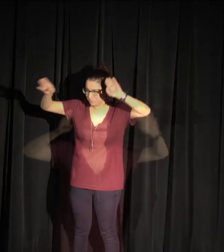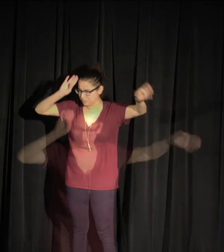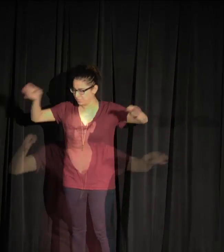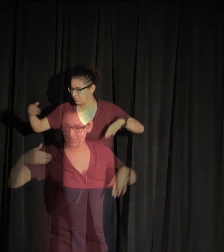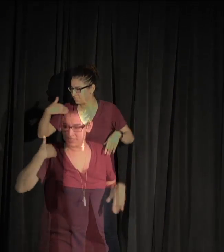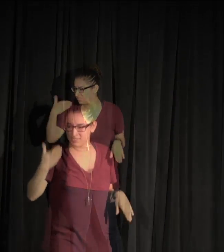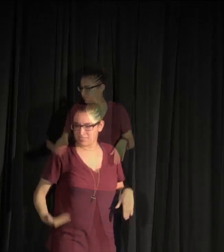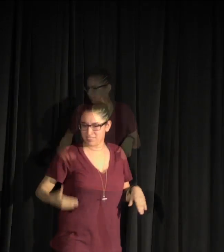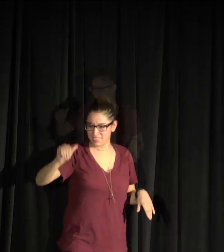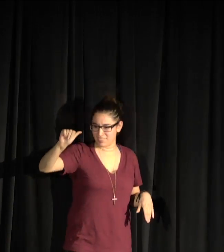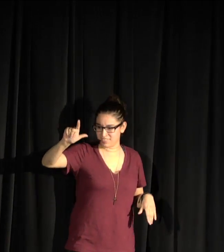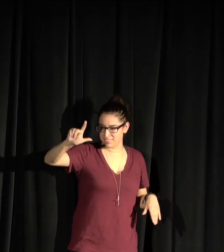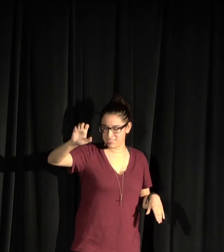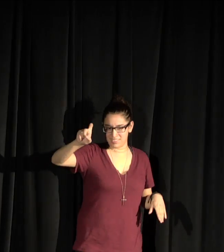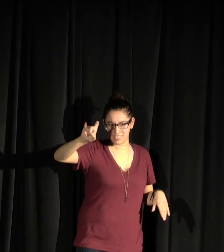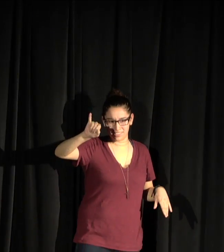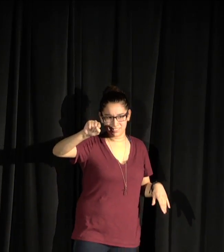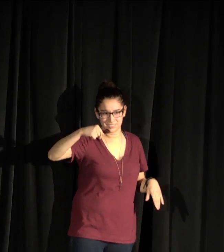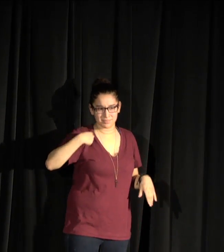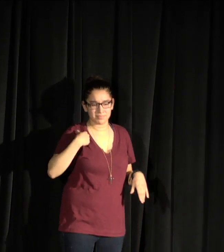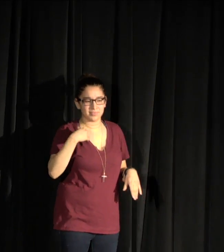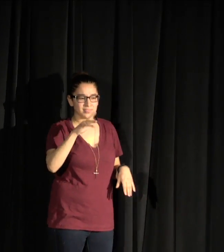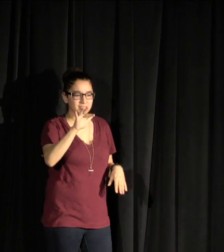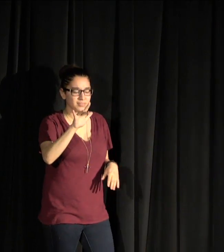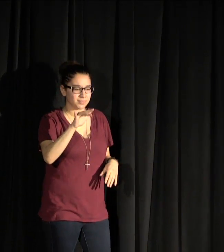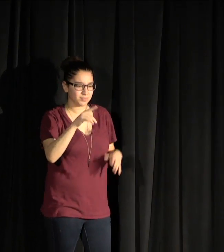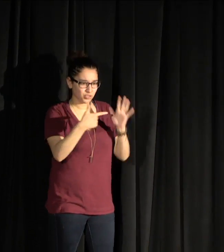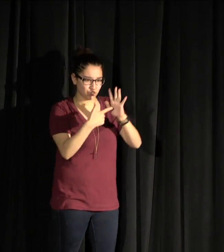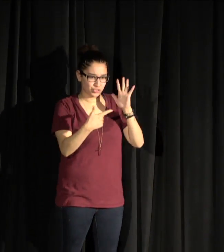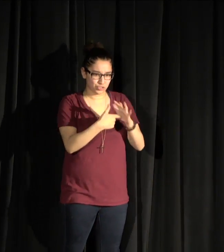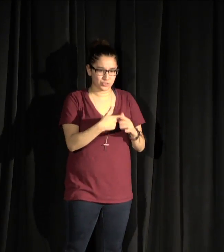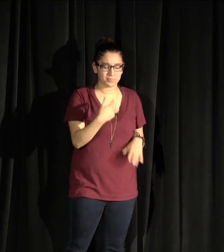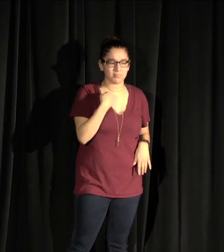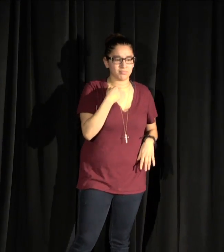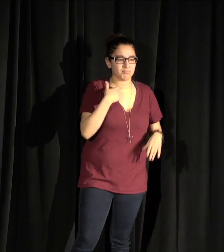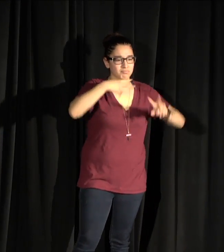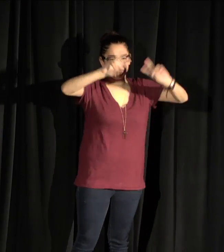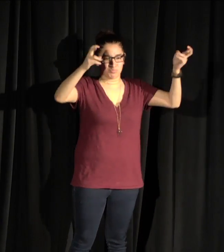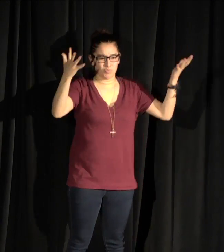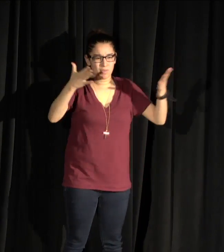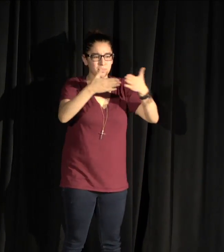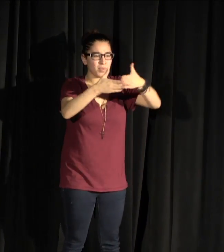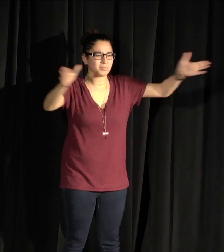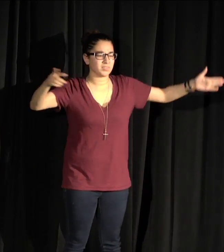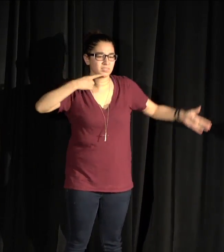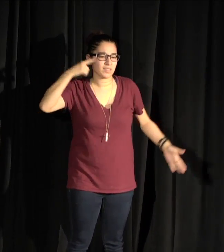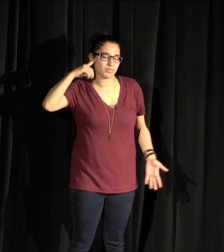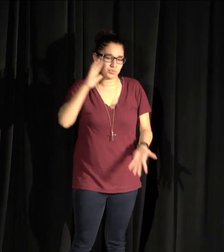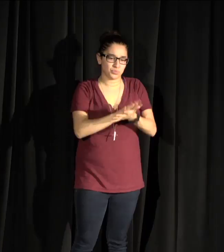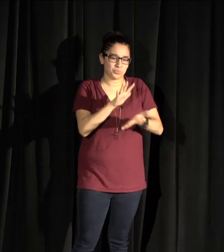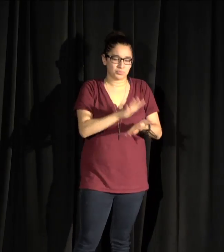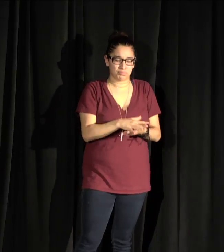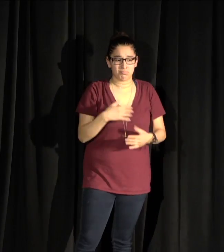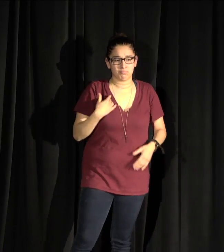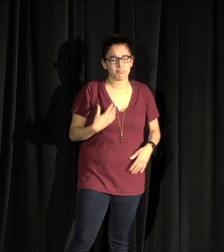Hi, everyone. I'm Alexis. I'm a junior. My title is Public Deaf